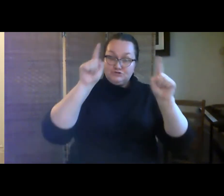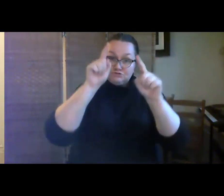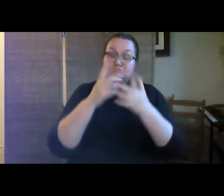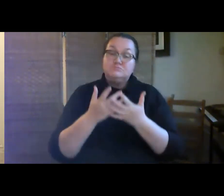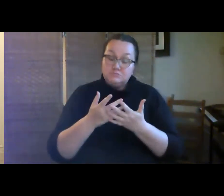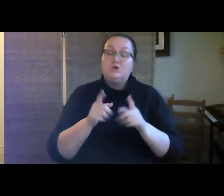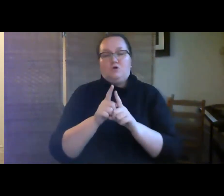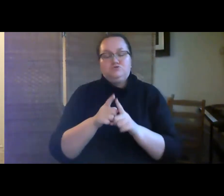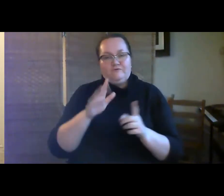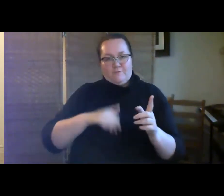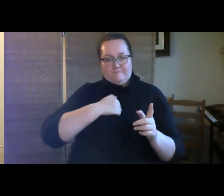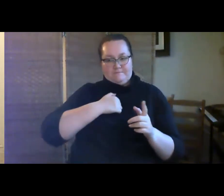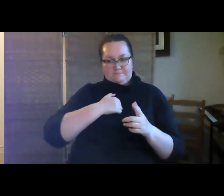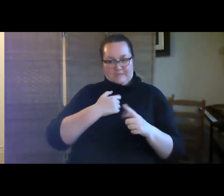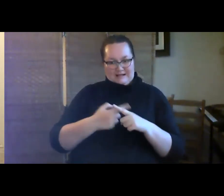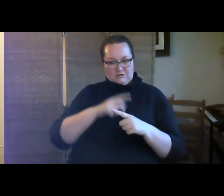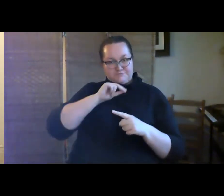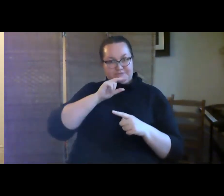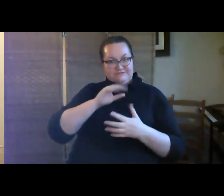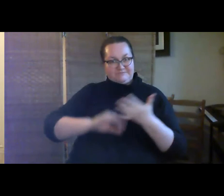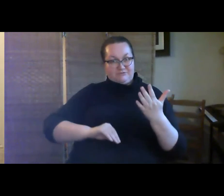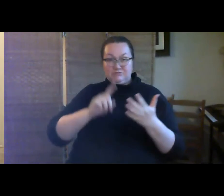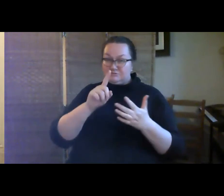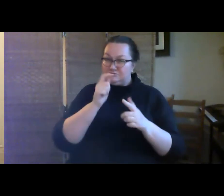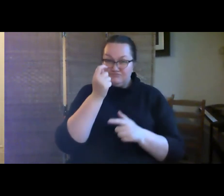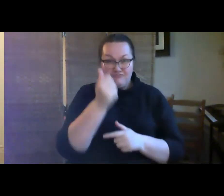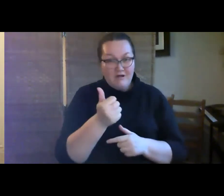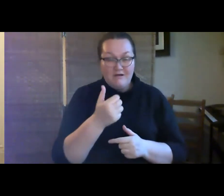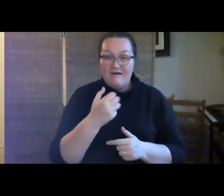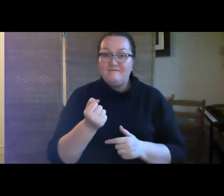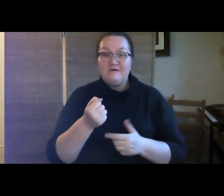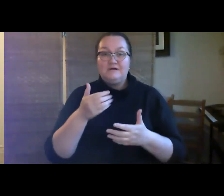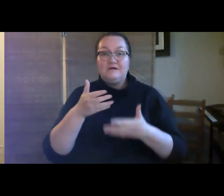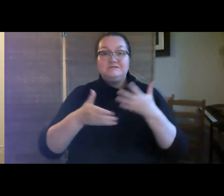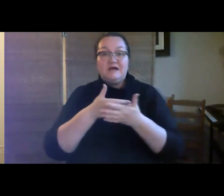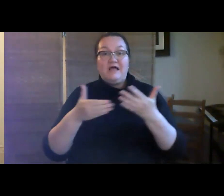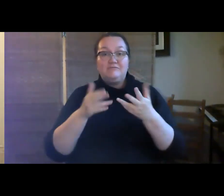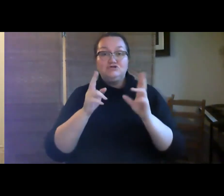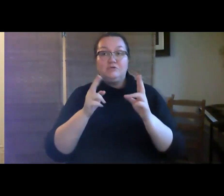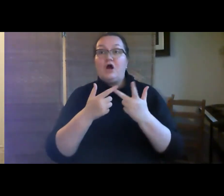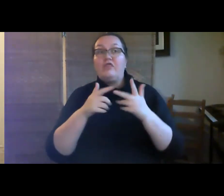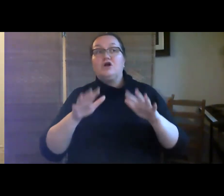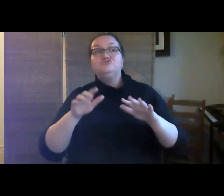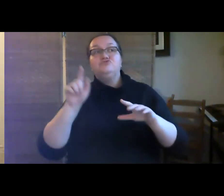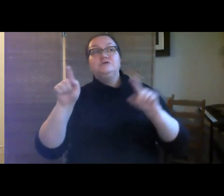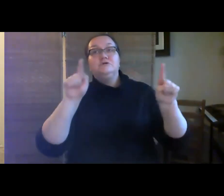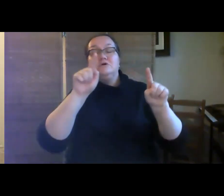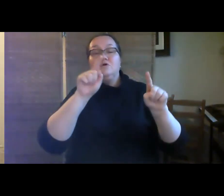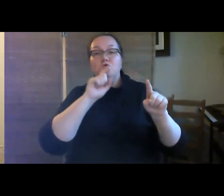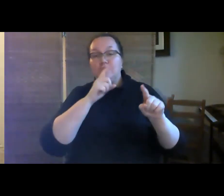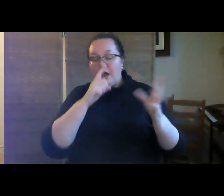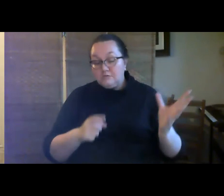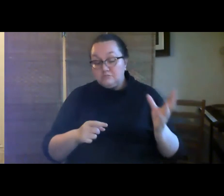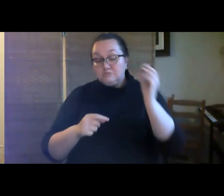speaking experience, it's rare to find sign language interpreters in other countries who can go directly from English to the